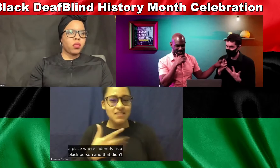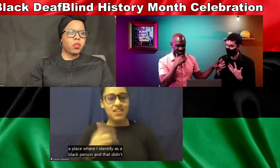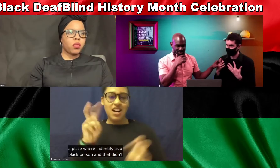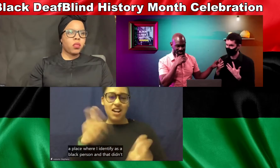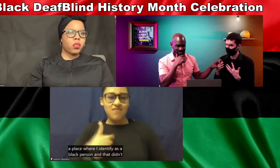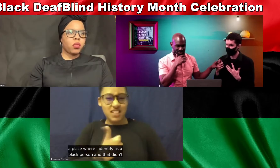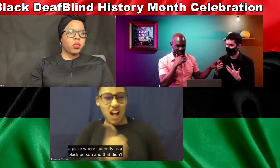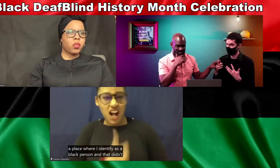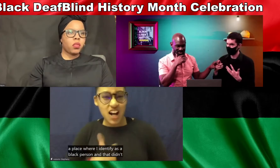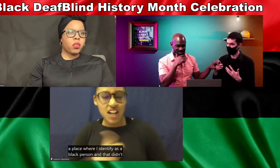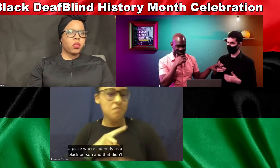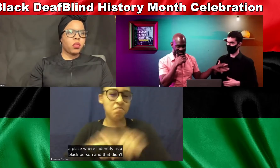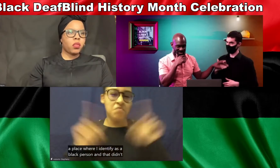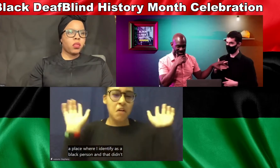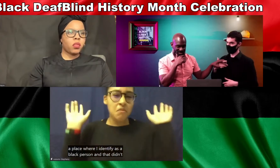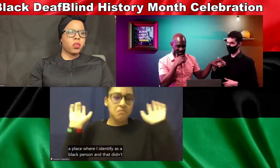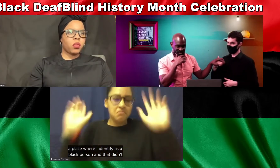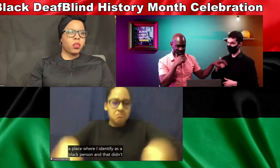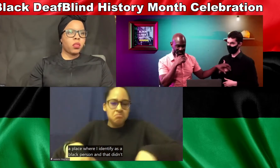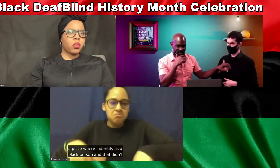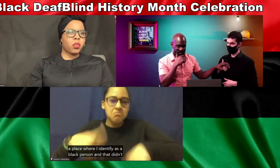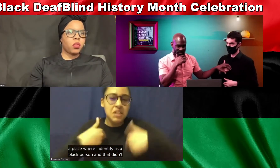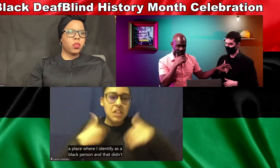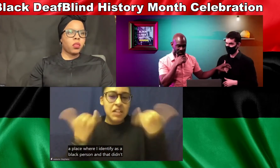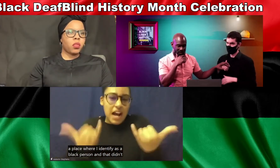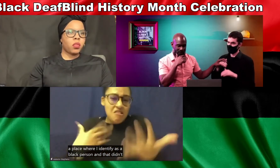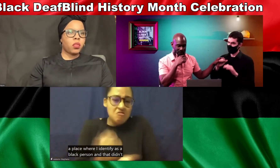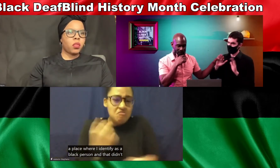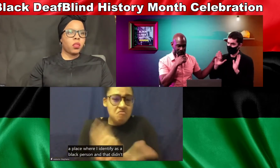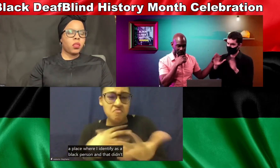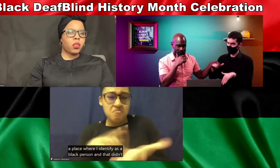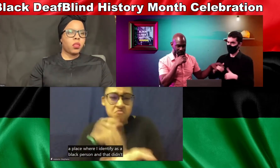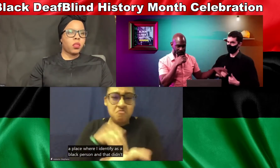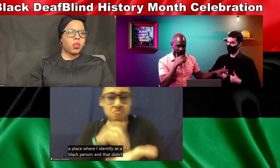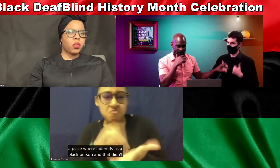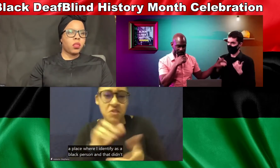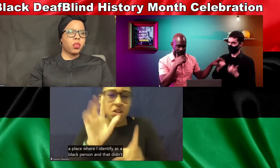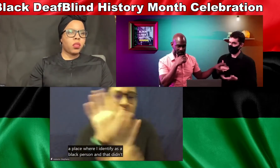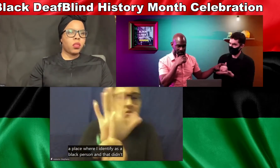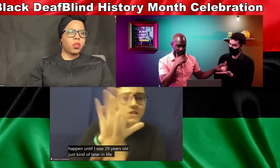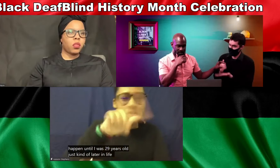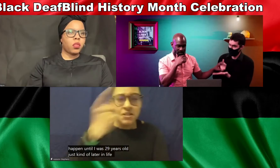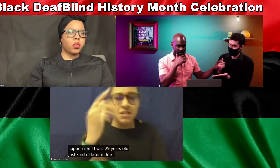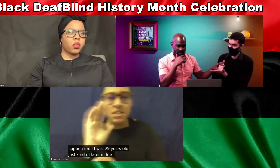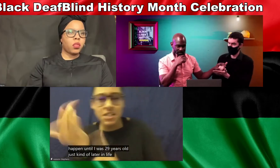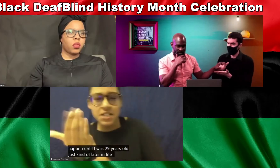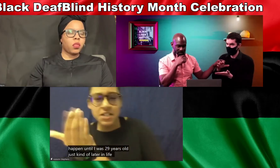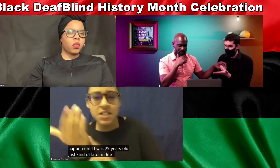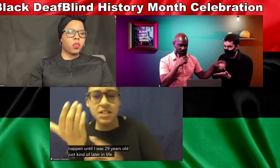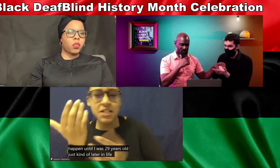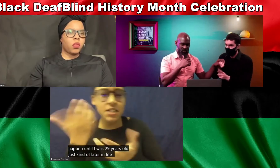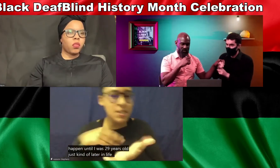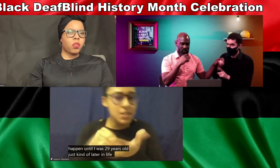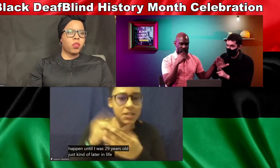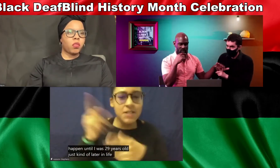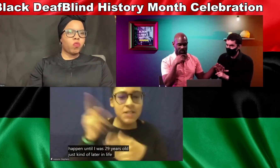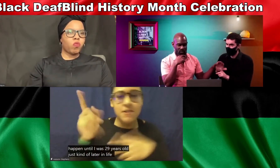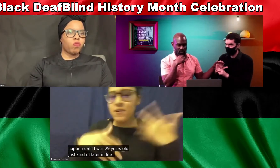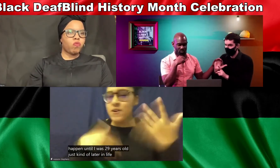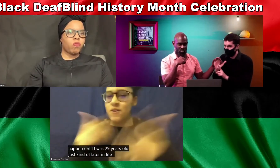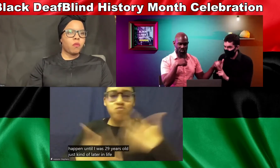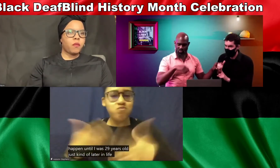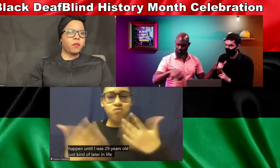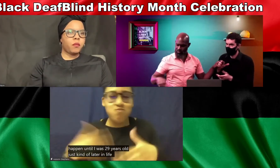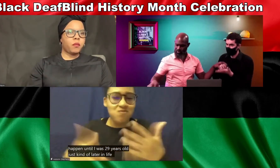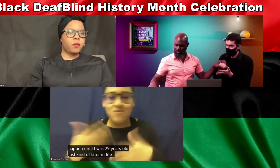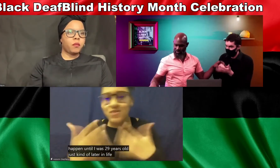old, which is kind of later in life. So now I'm doing what I can to be exposed to that culture and